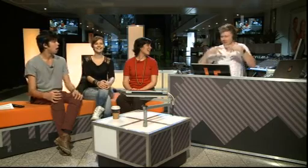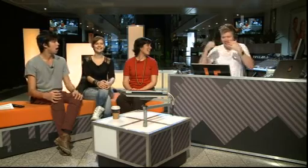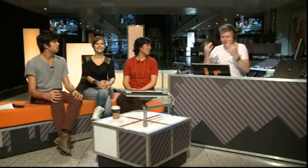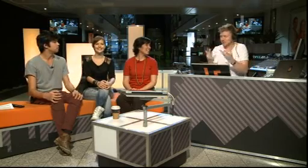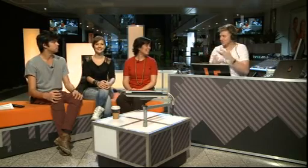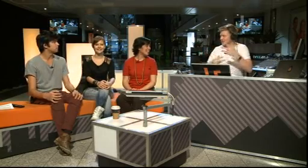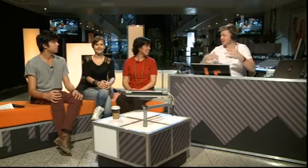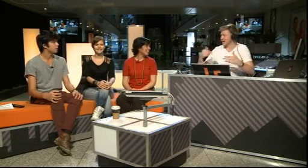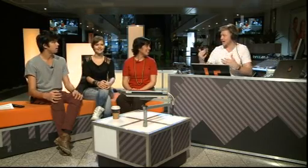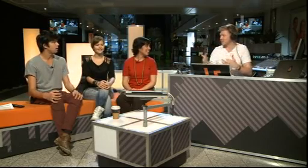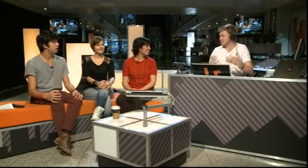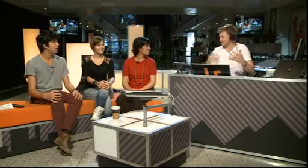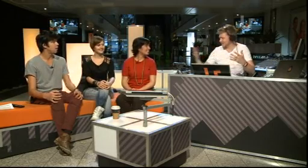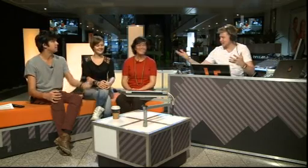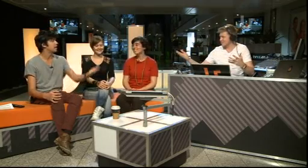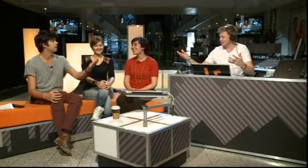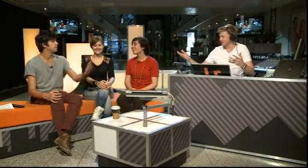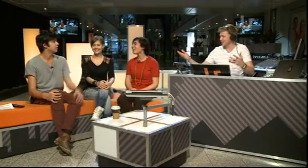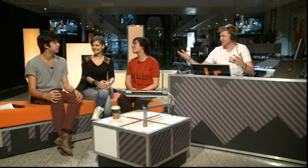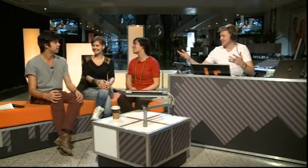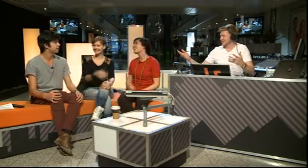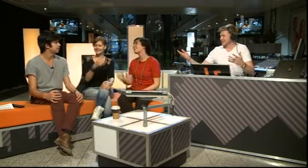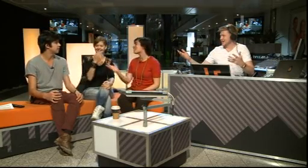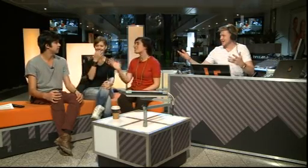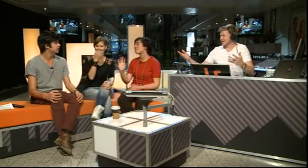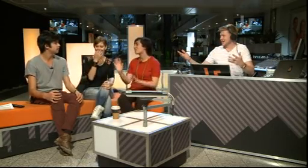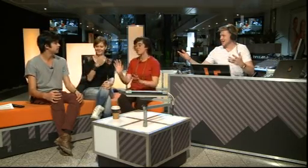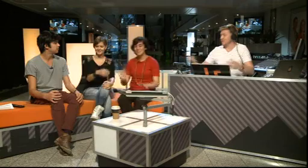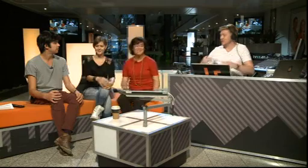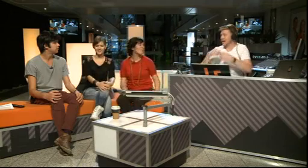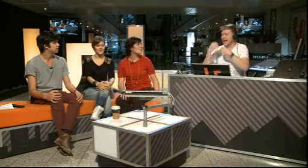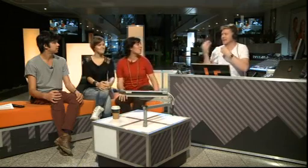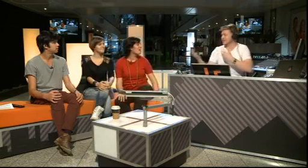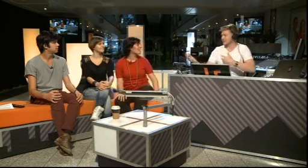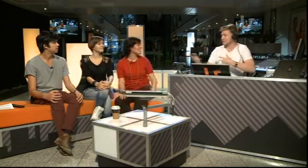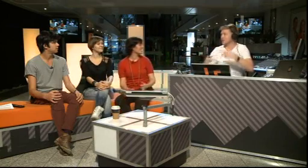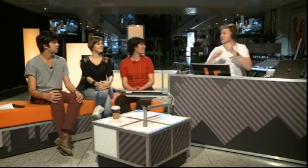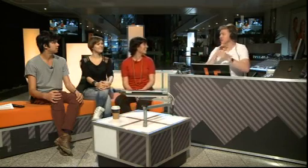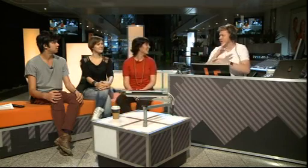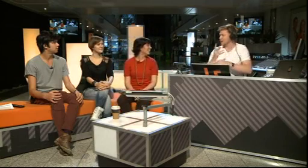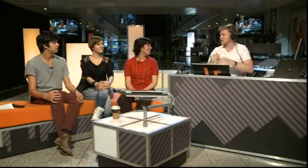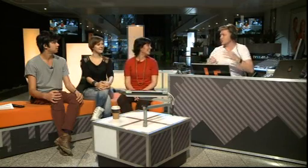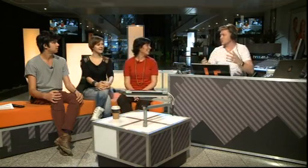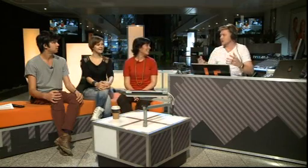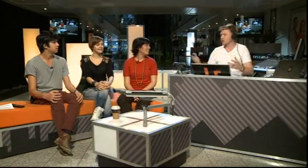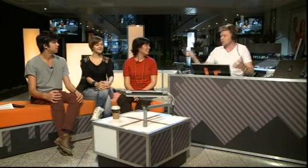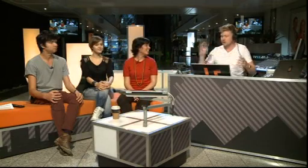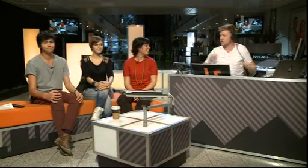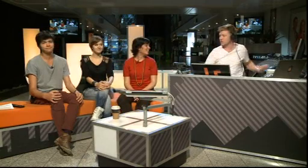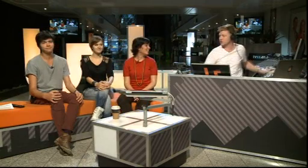as expressive a hand movement as Tim I'm Lamb? telling you, it's crazy. It's beautiful. If you could add the ability to sign as you were speaking, you'd be a triple